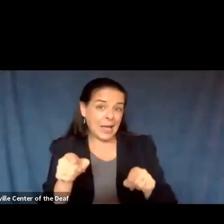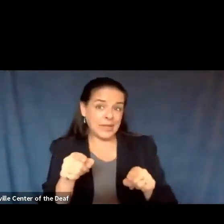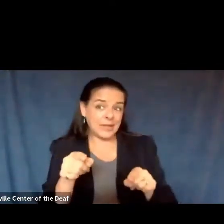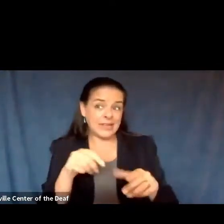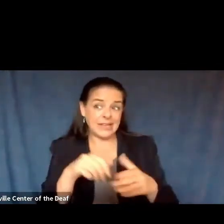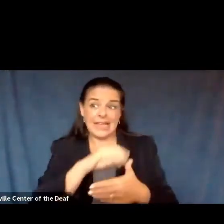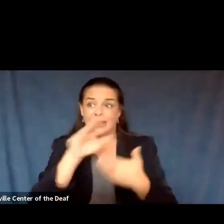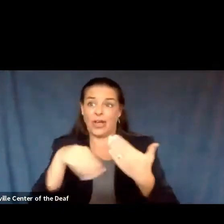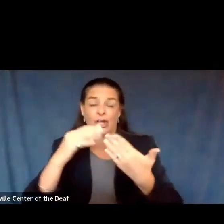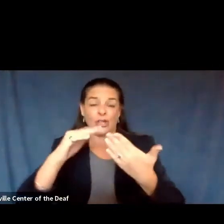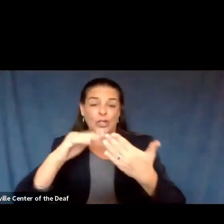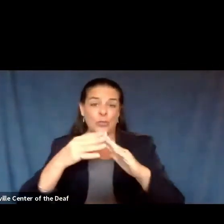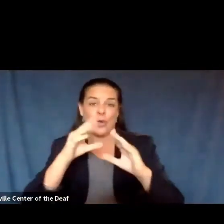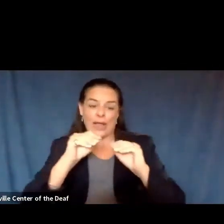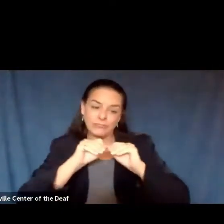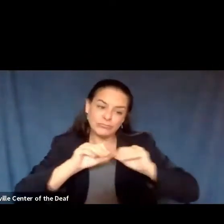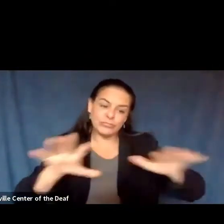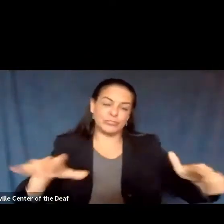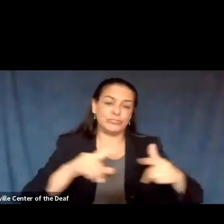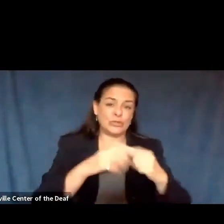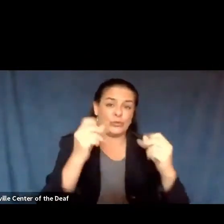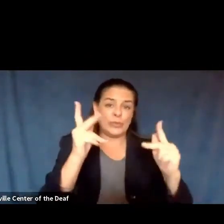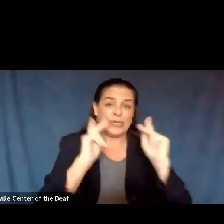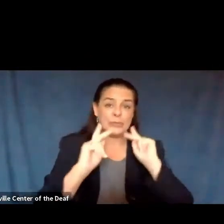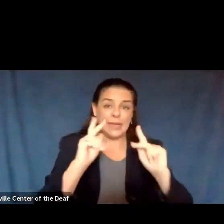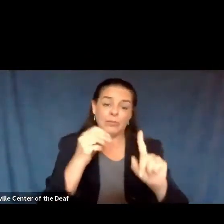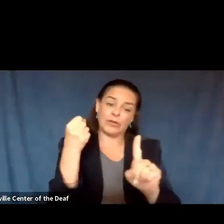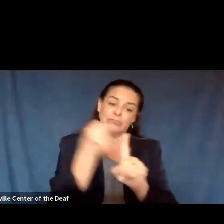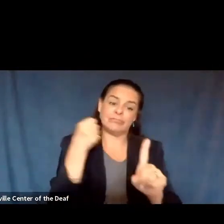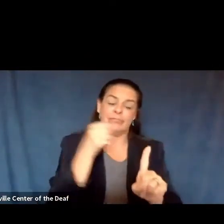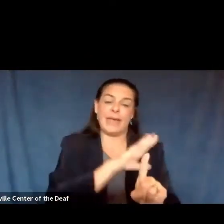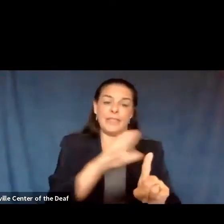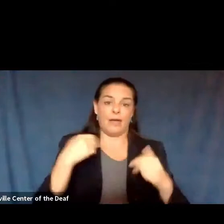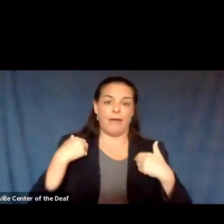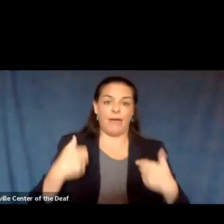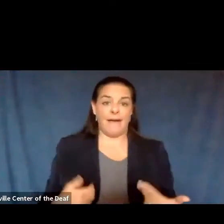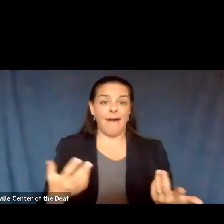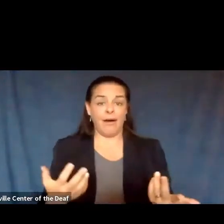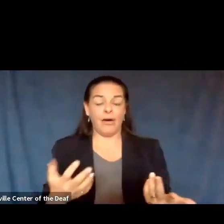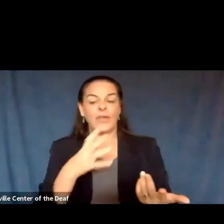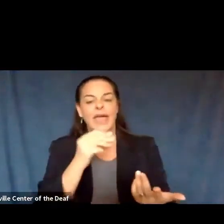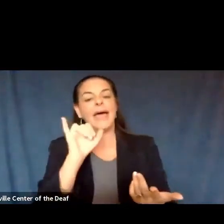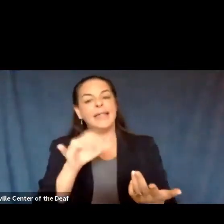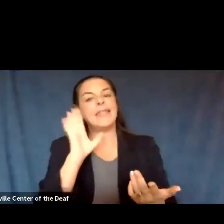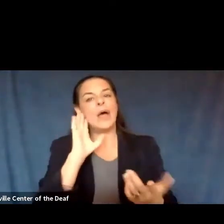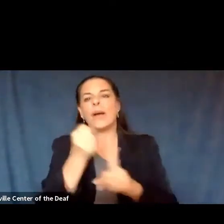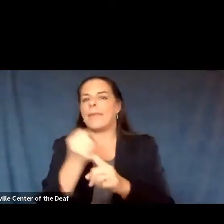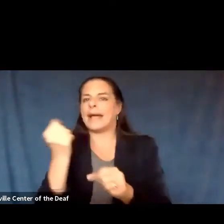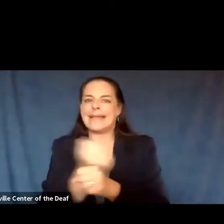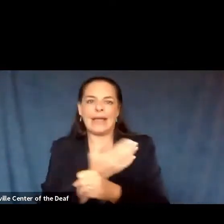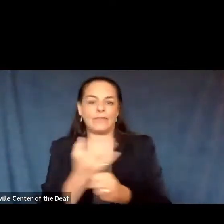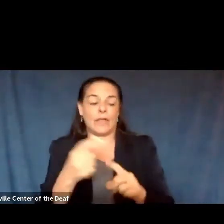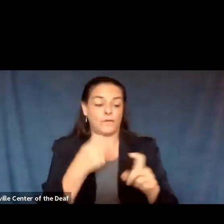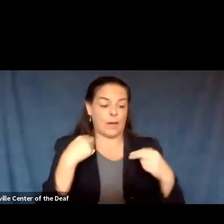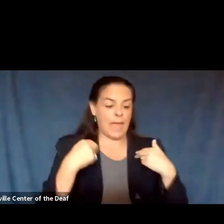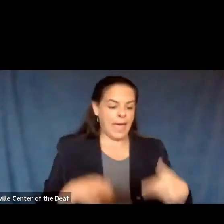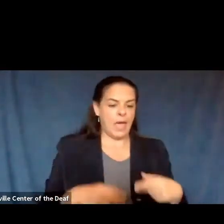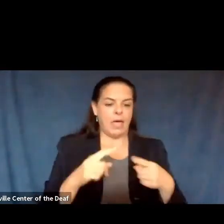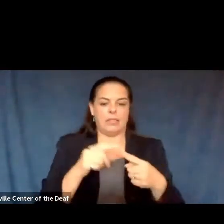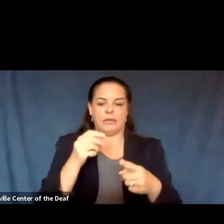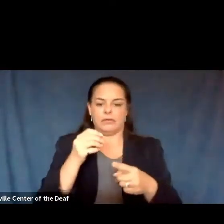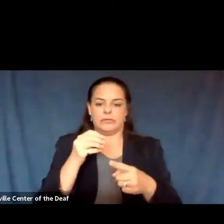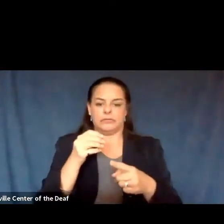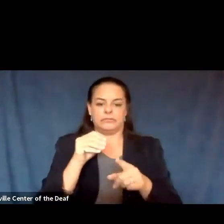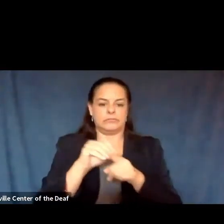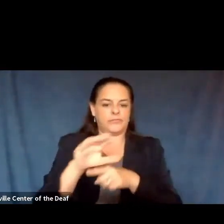the community and affect a lot of people and have impact on their health and their well-being. And that impacts everything from health to the economy